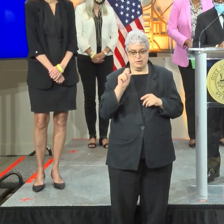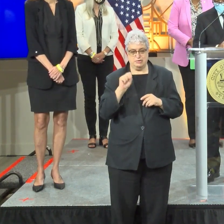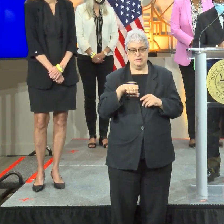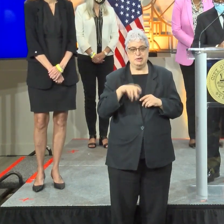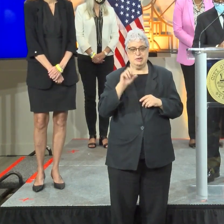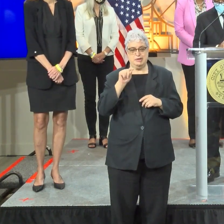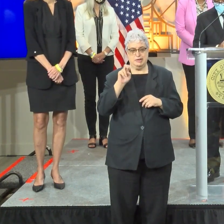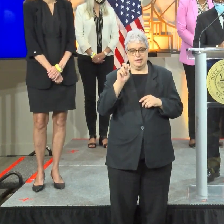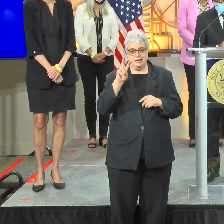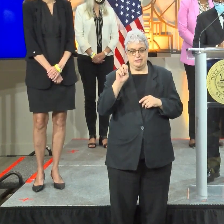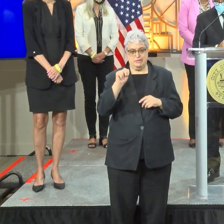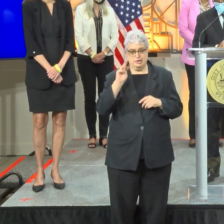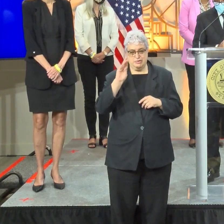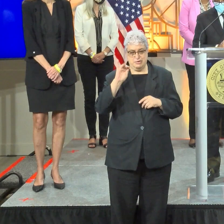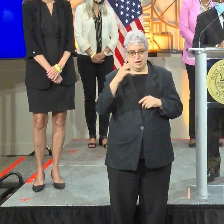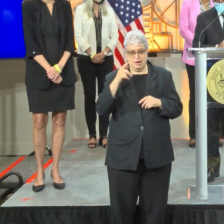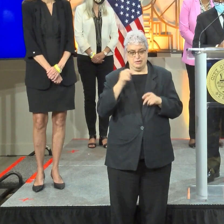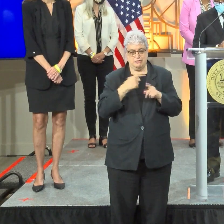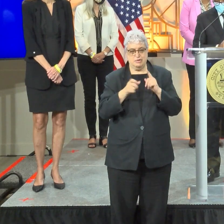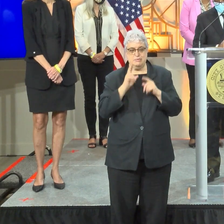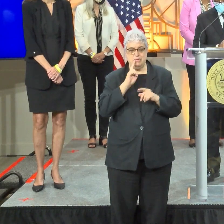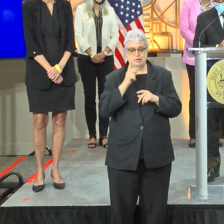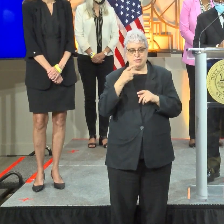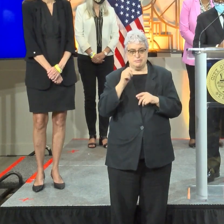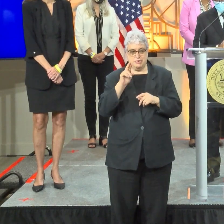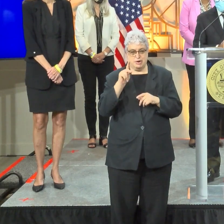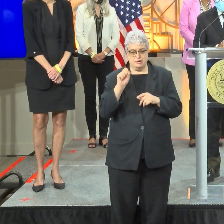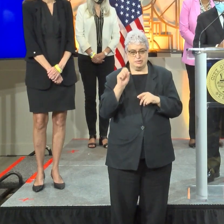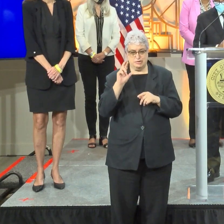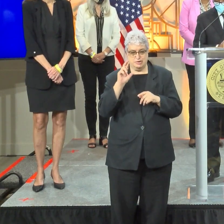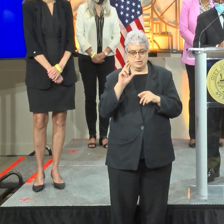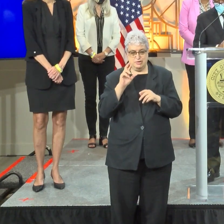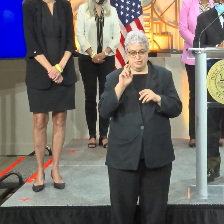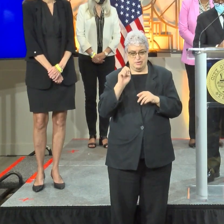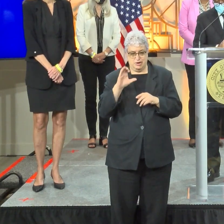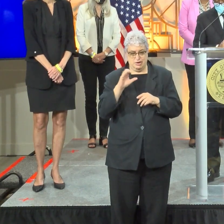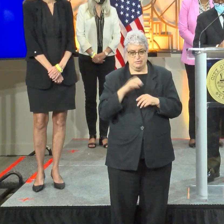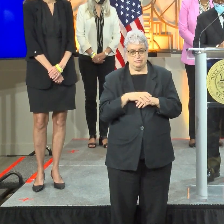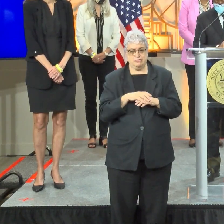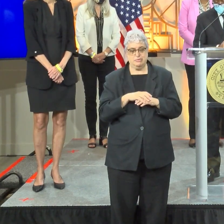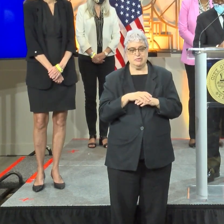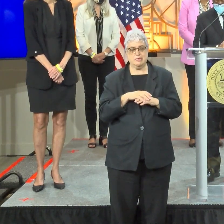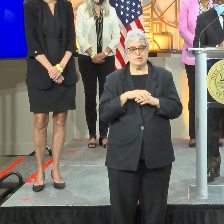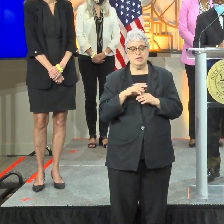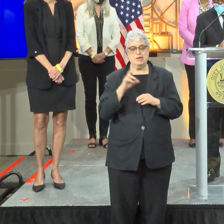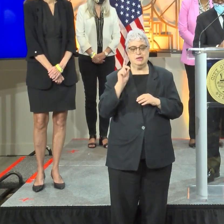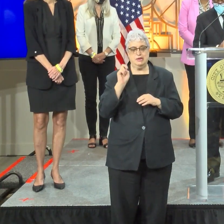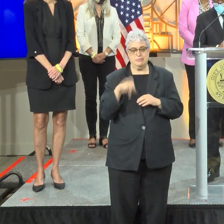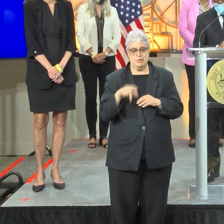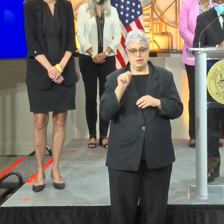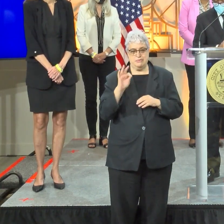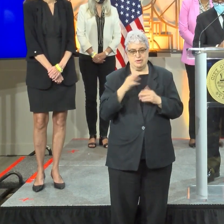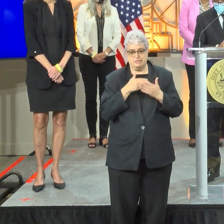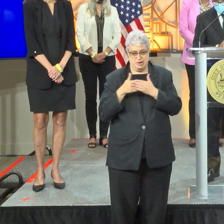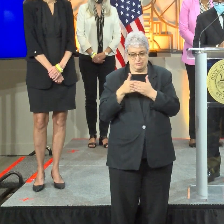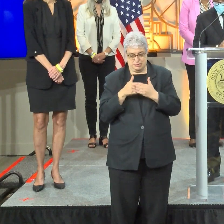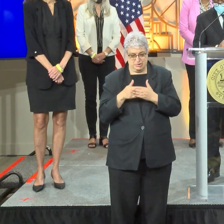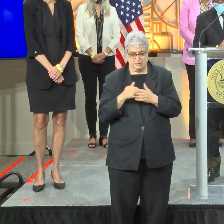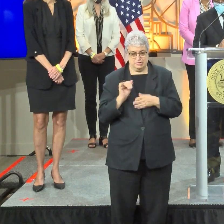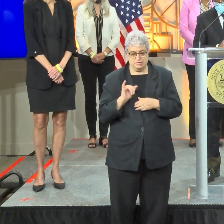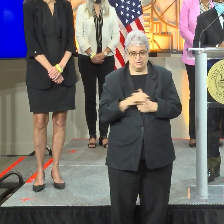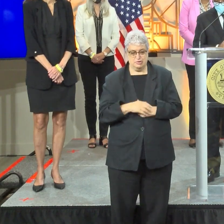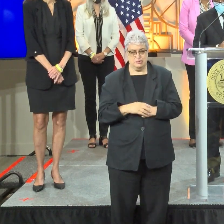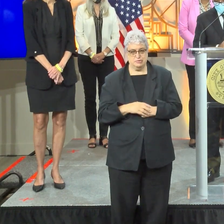from Houston Parks and Rec. Director Takasha Francis from the Department of Neighborhoods was here.